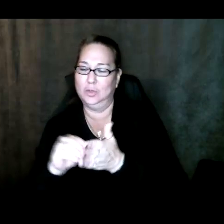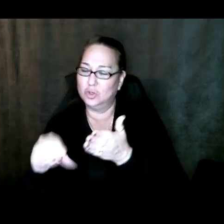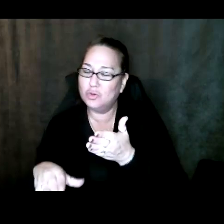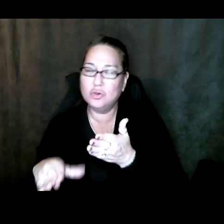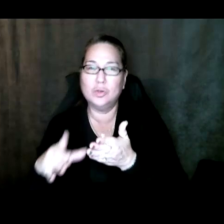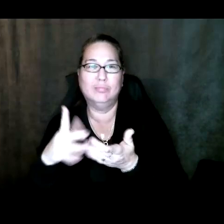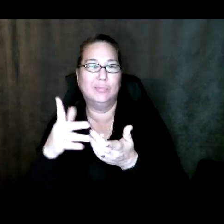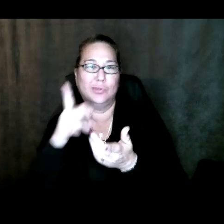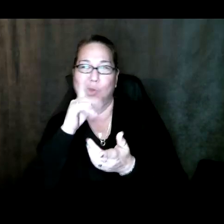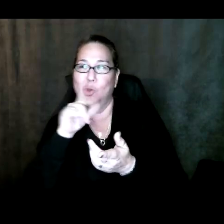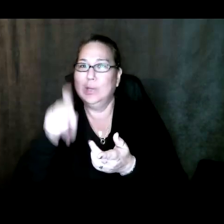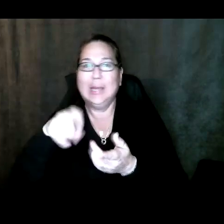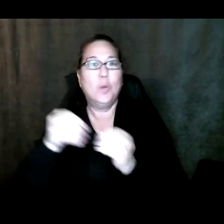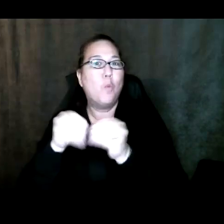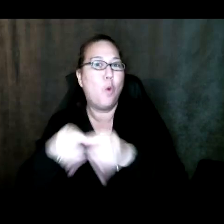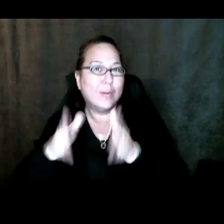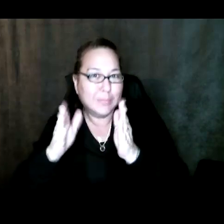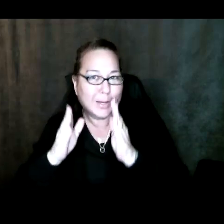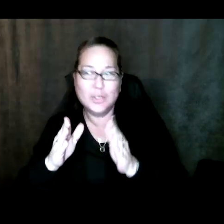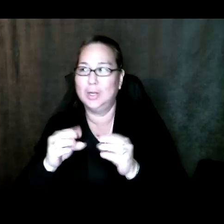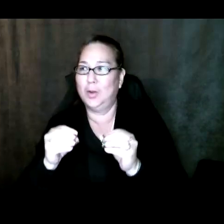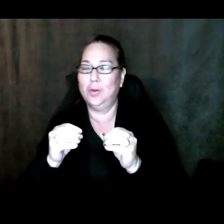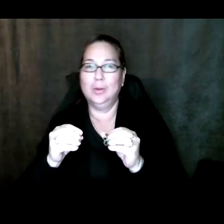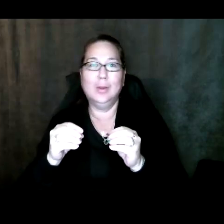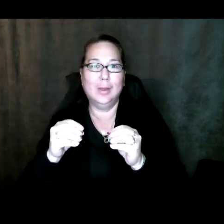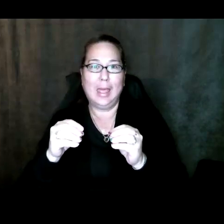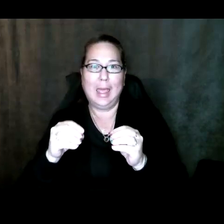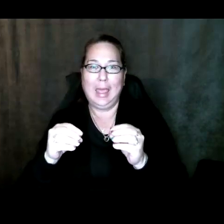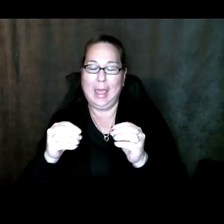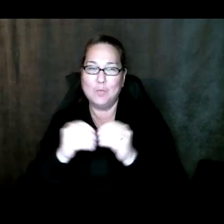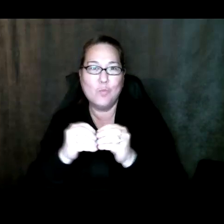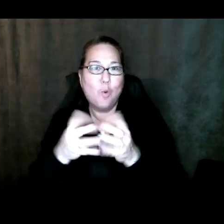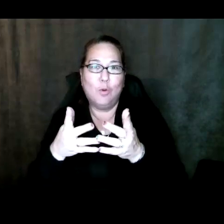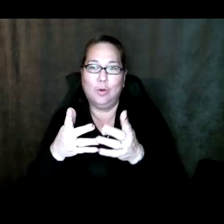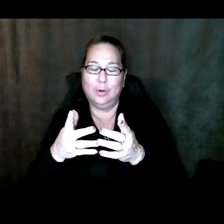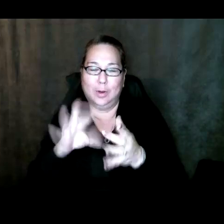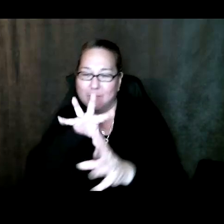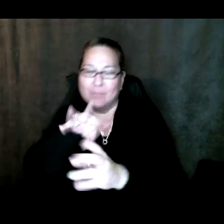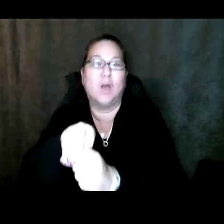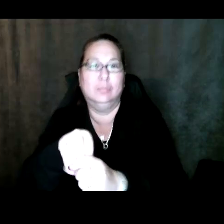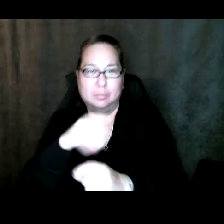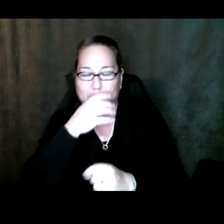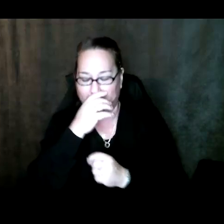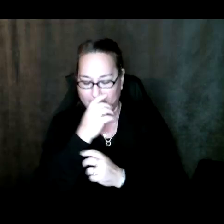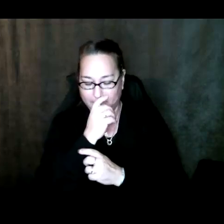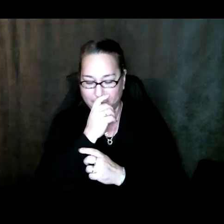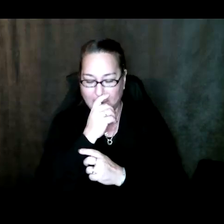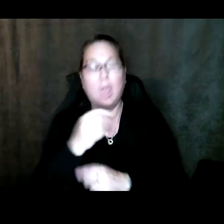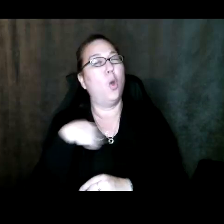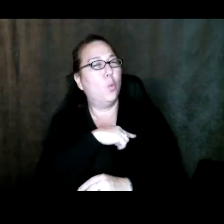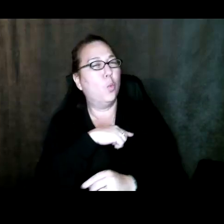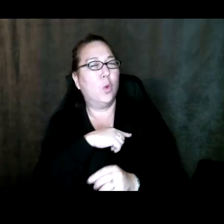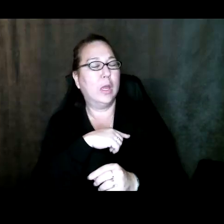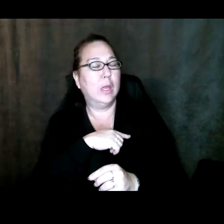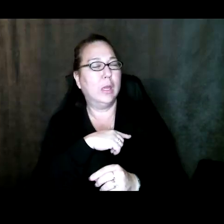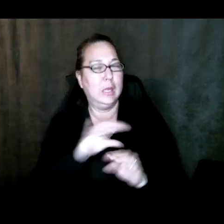need more focus, and that is where we're making sure we're aligning our strategy. So we are very clearly identifying how we are going to